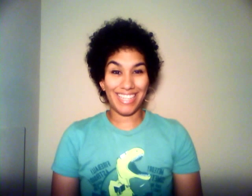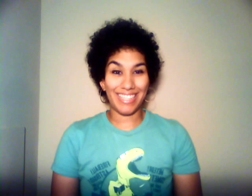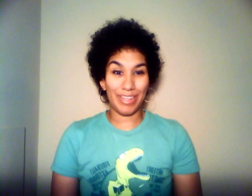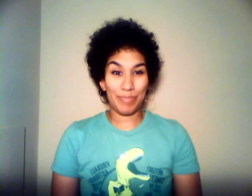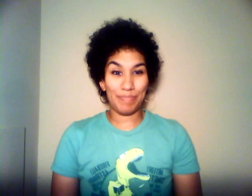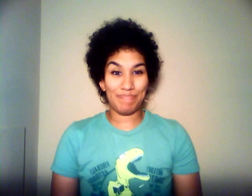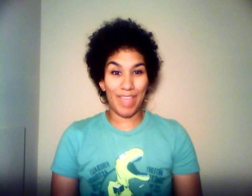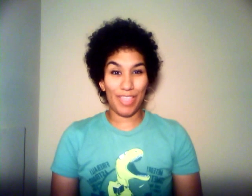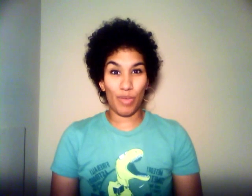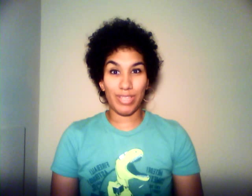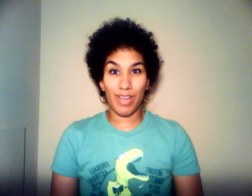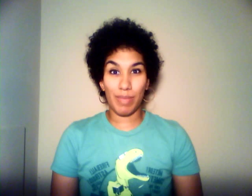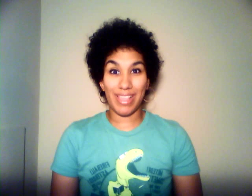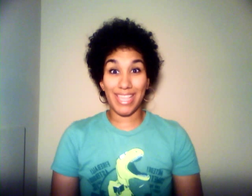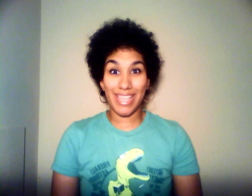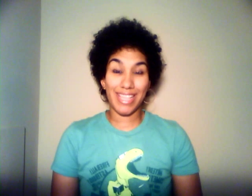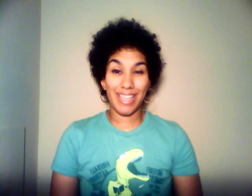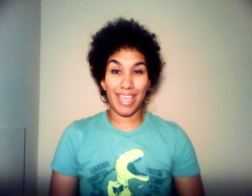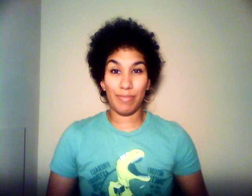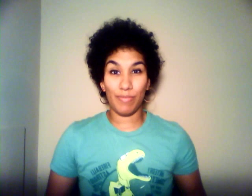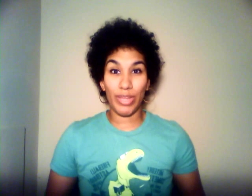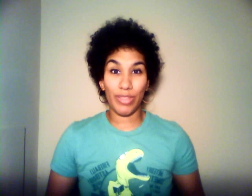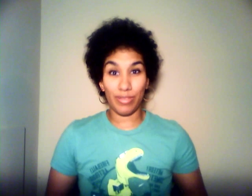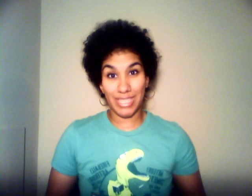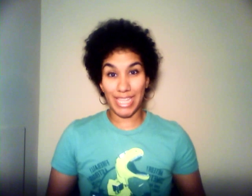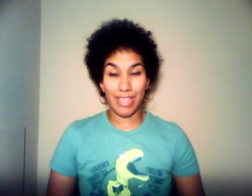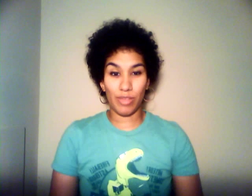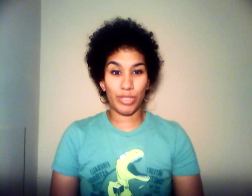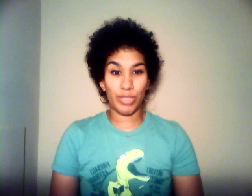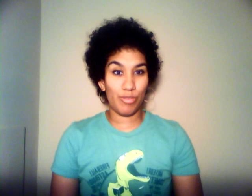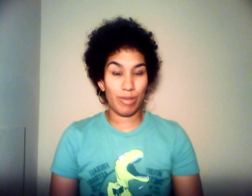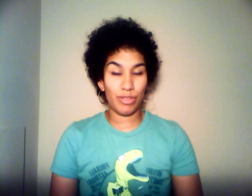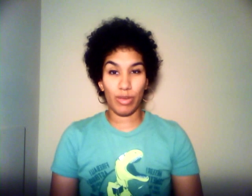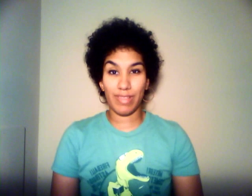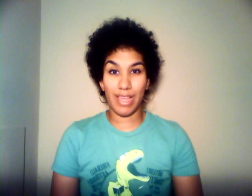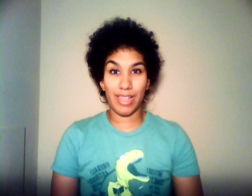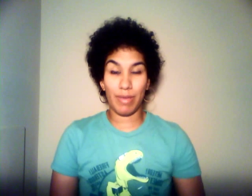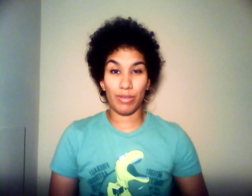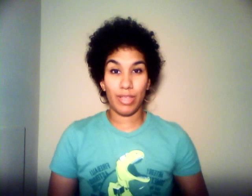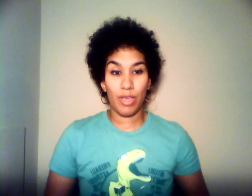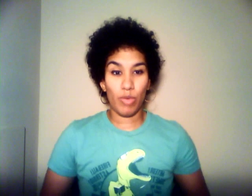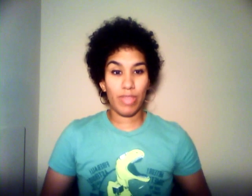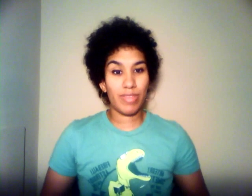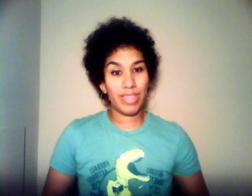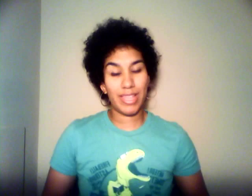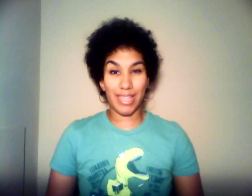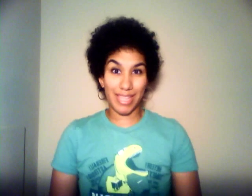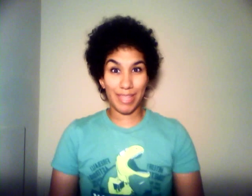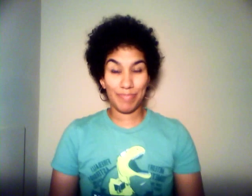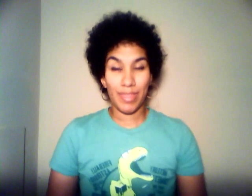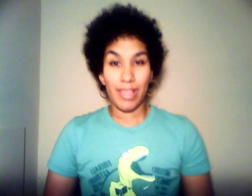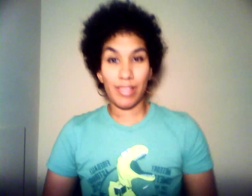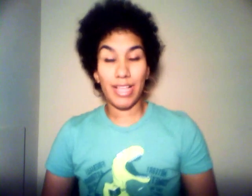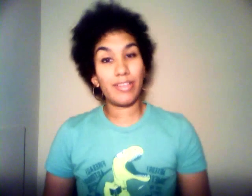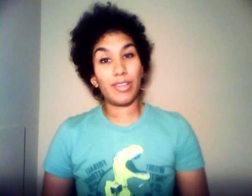And I thought we'd talk about seasons and weather today. So we're going to go through about 12 signs about weather and the seasons. So let's start off